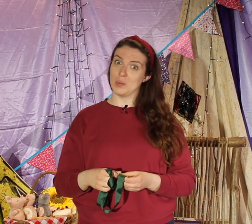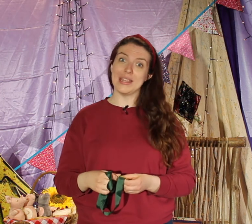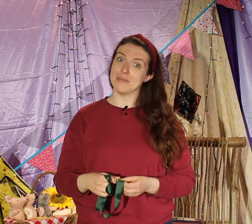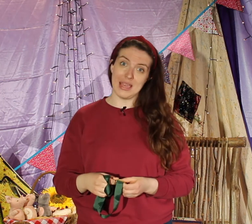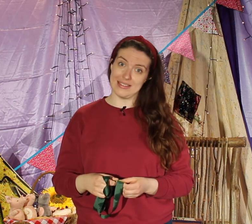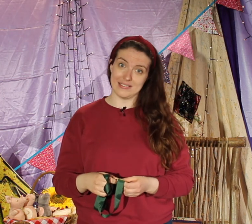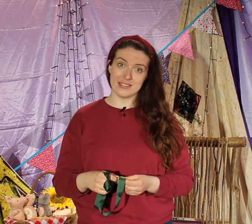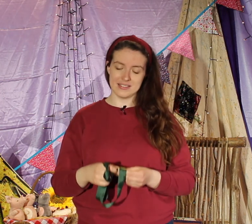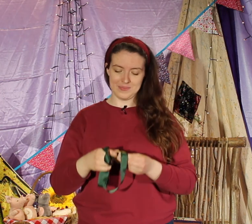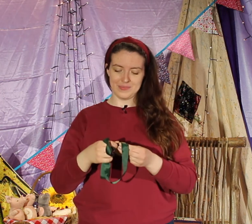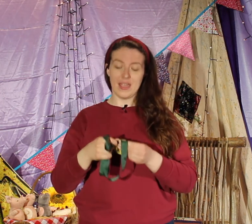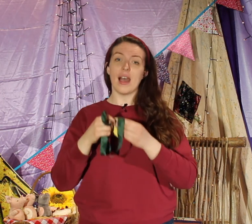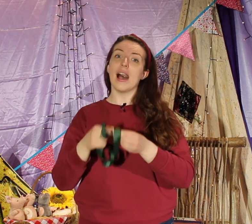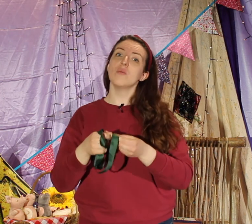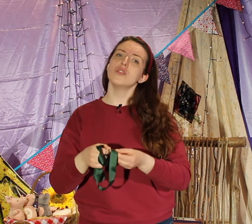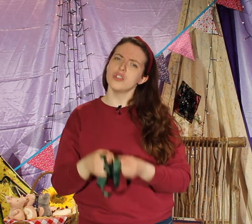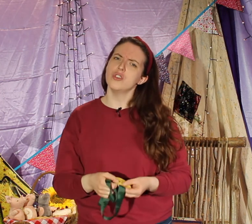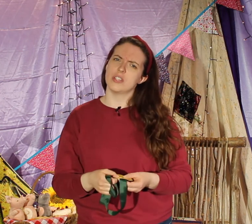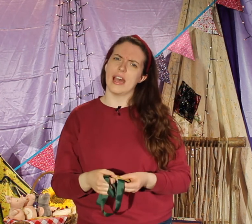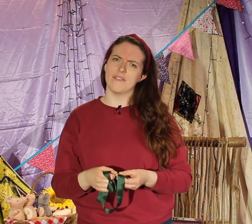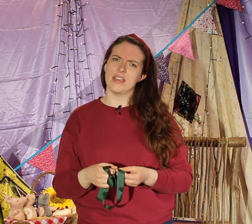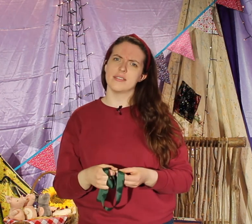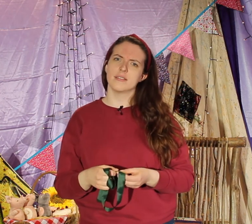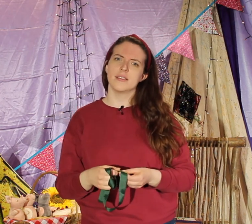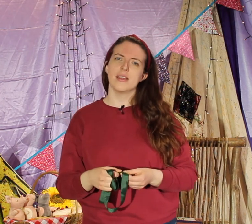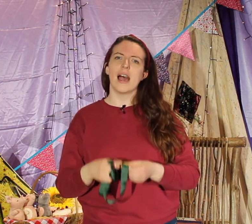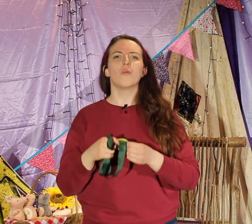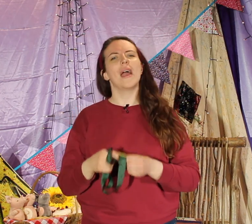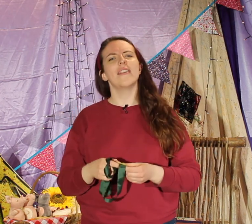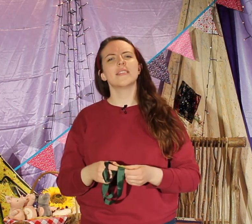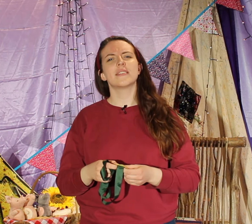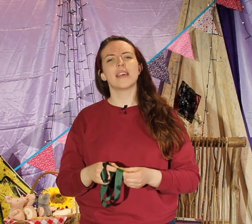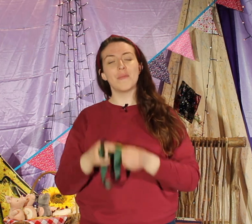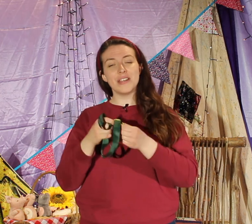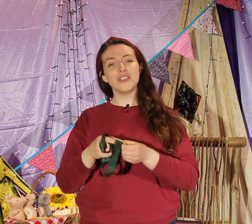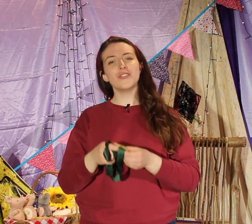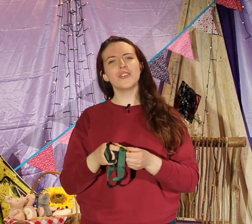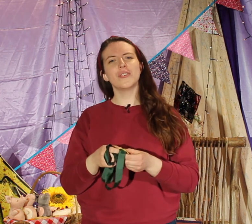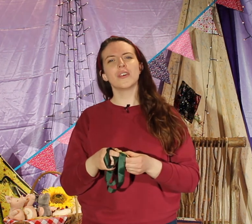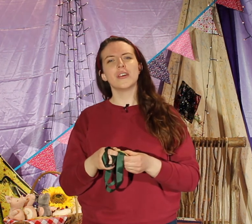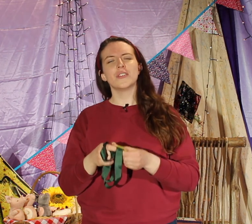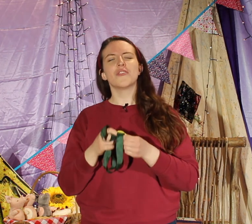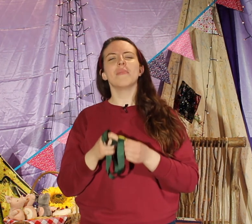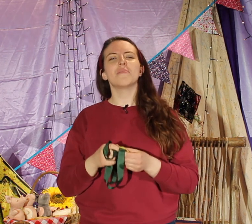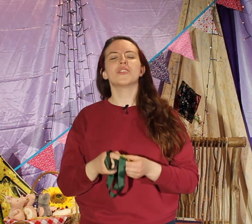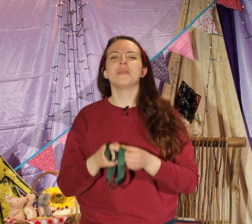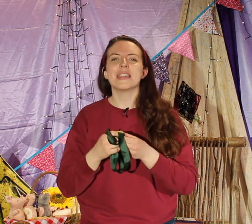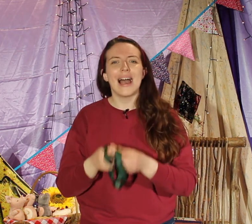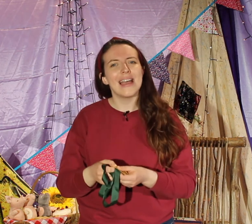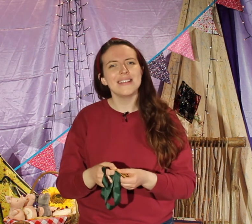winning medals. I want you to have this and wear it, and whenever you do, to remember to be kind